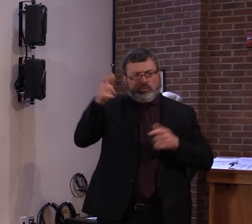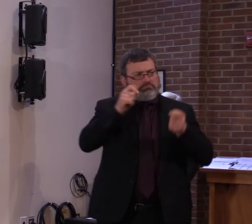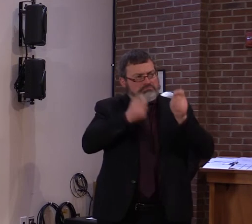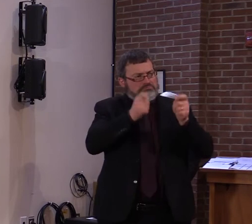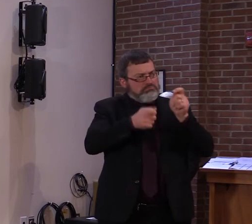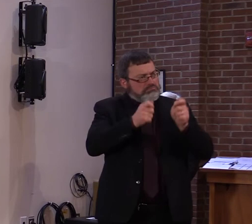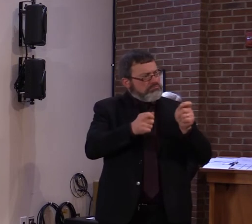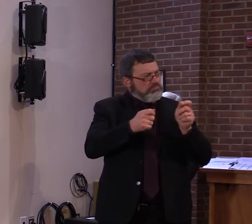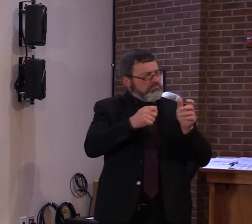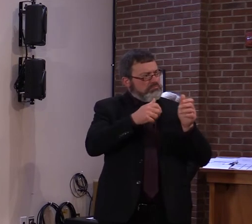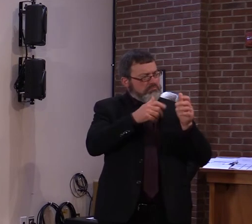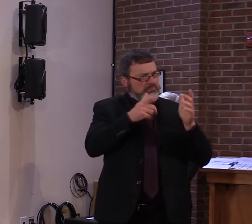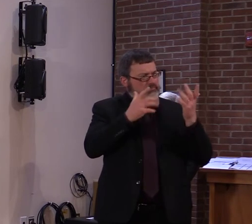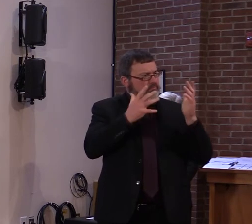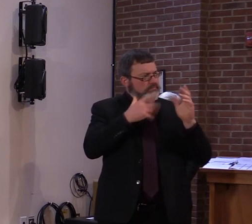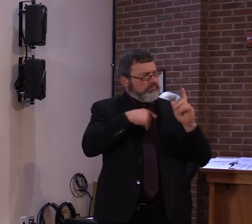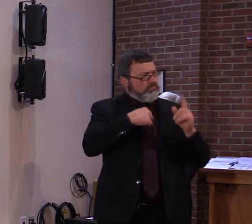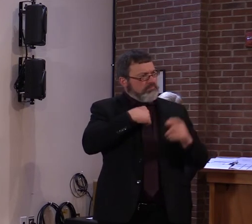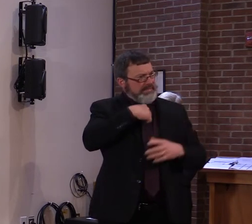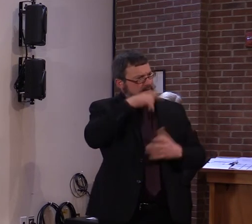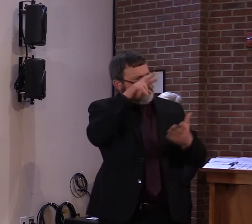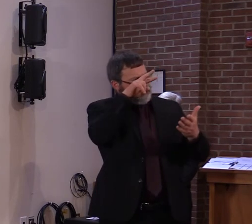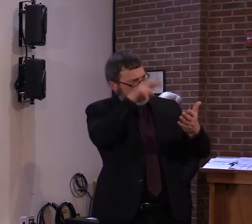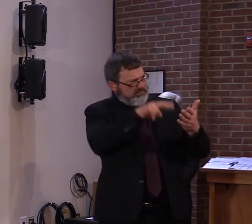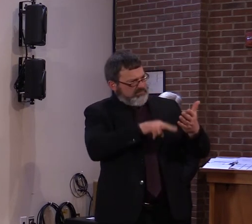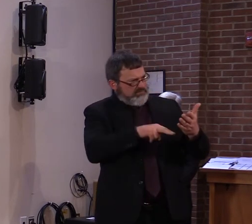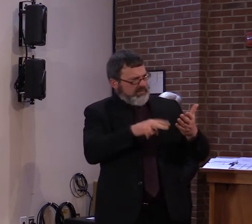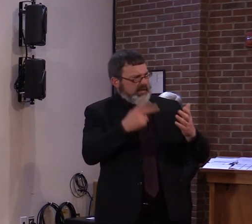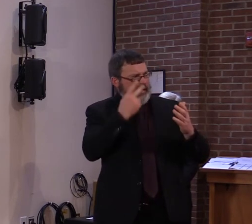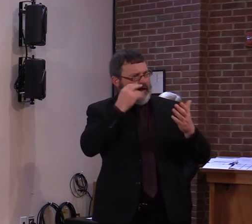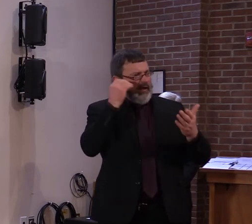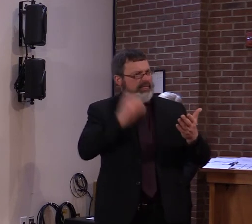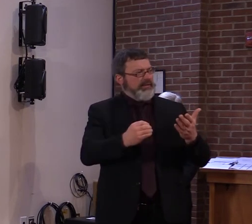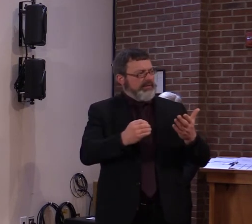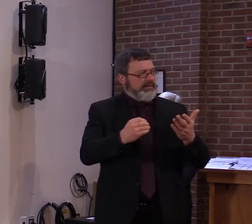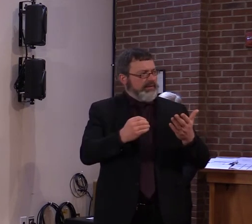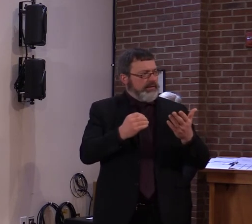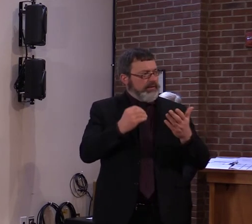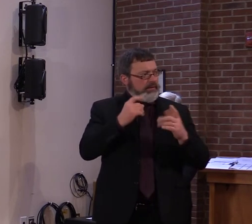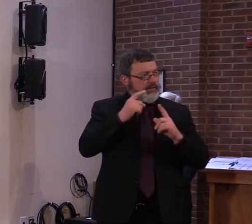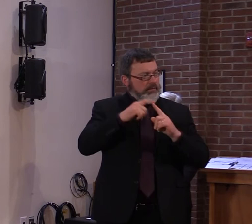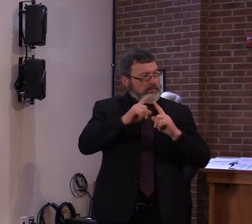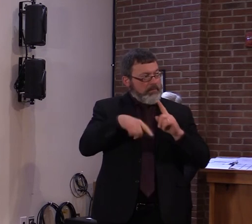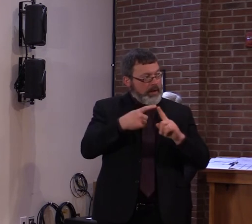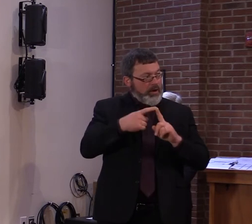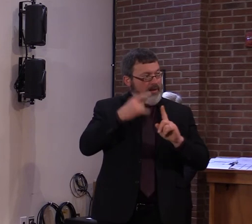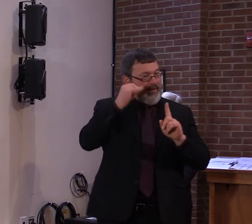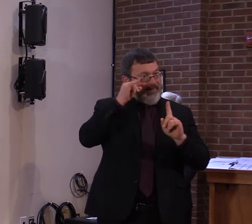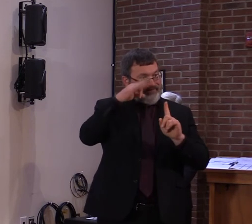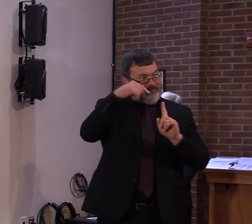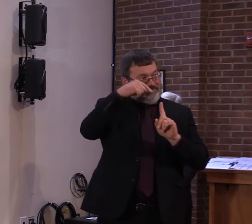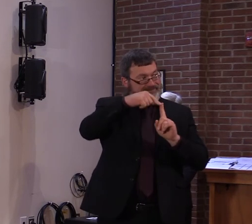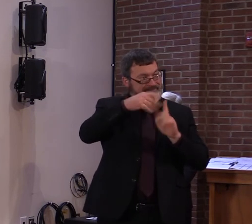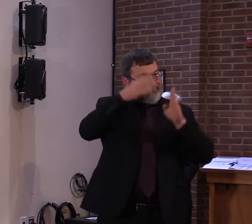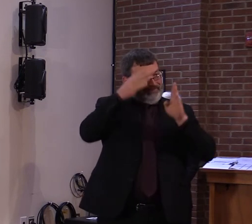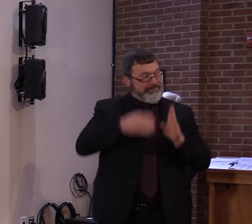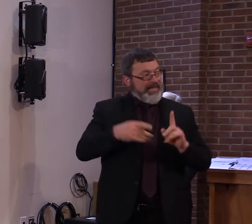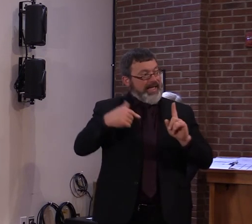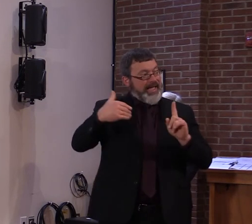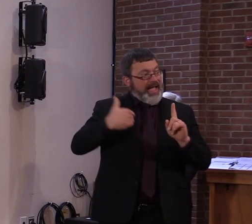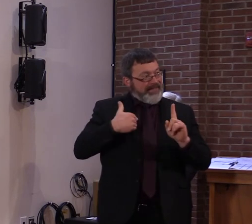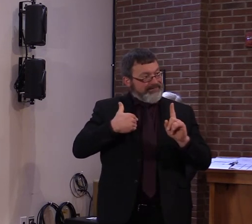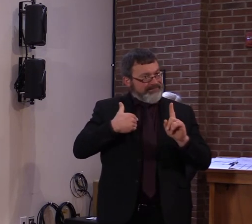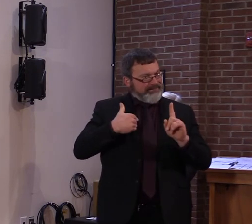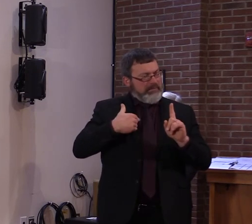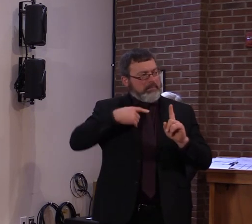anything with any specifics on if you test positive, you have to quarantine.